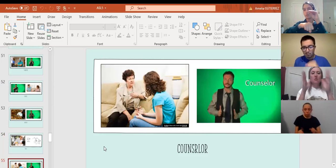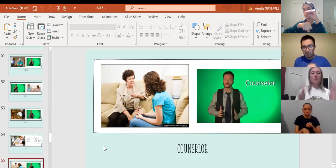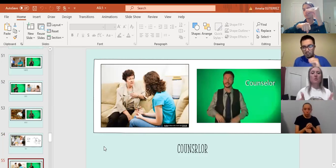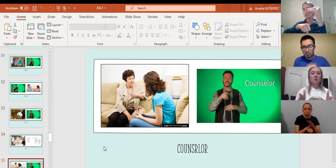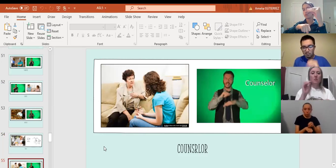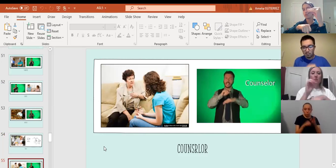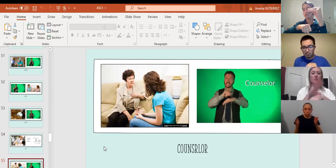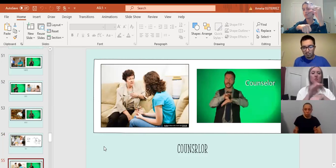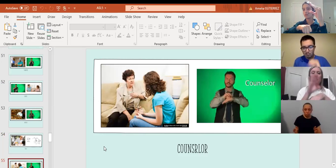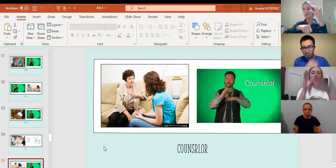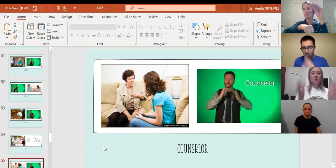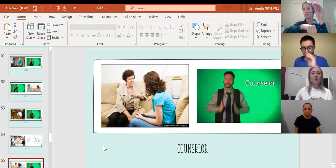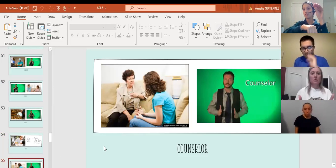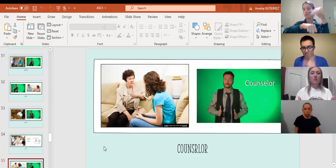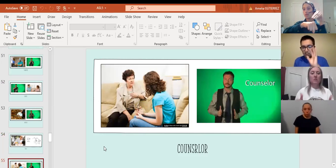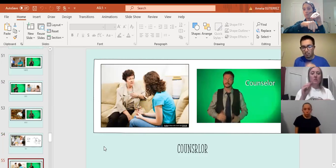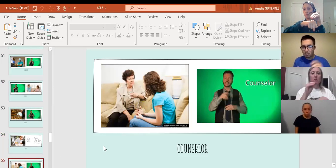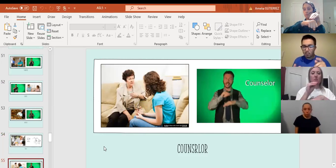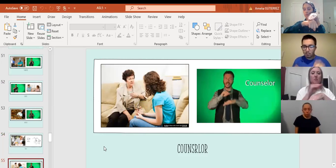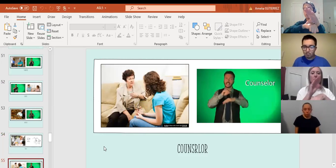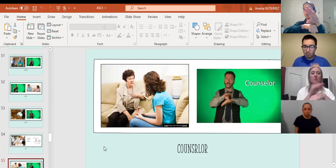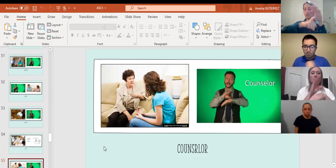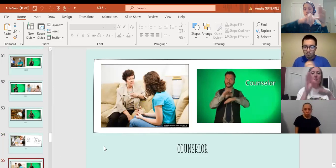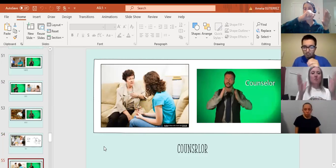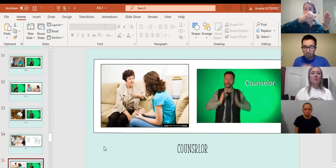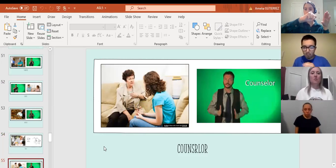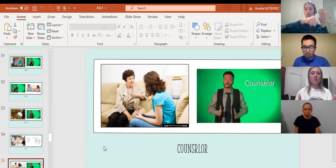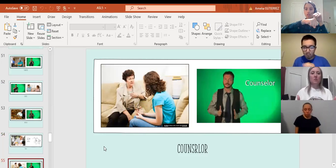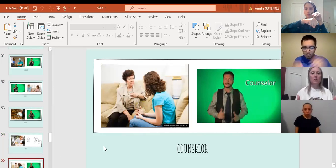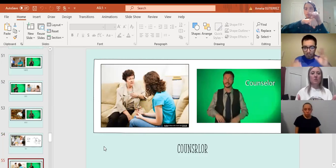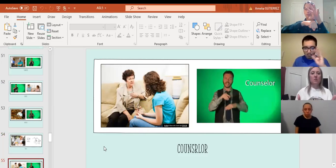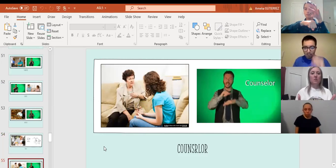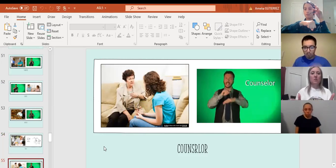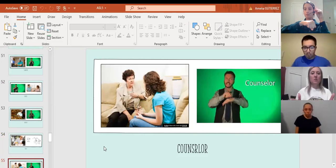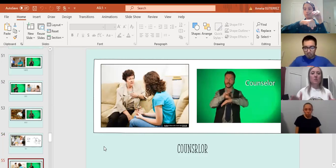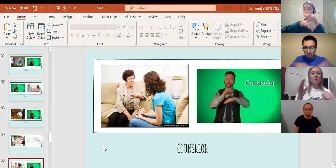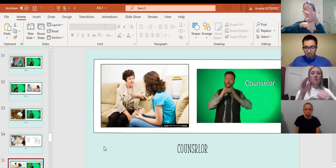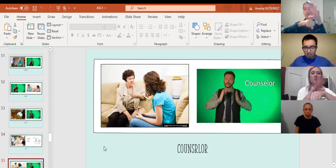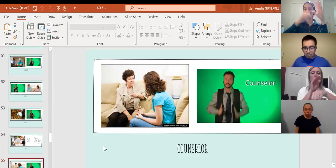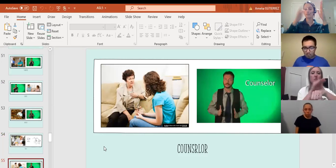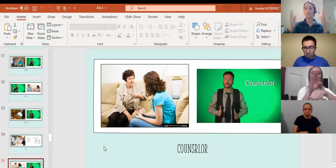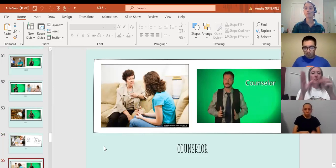So this hand shape and this hand shape.